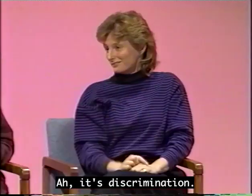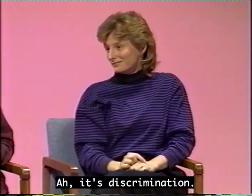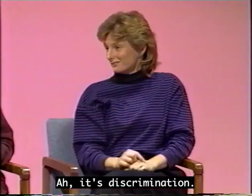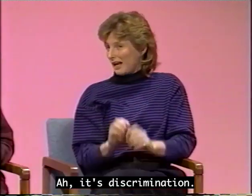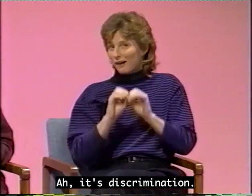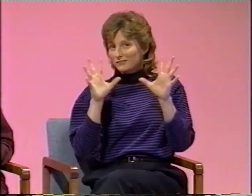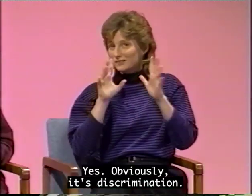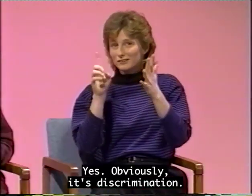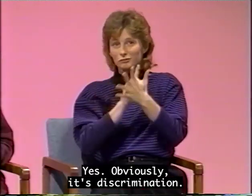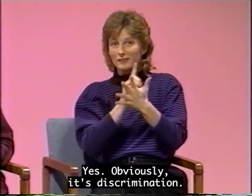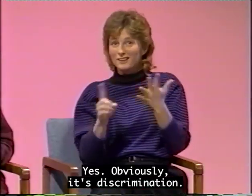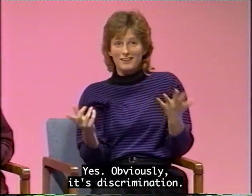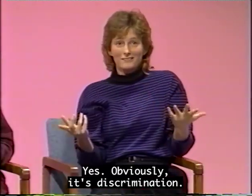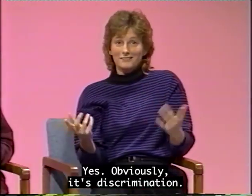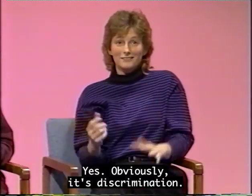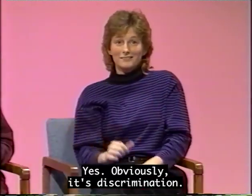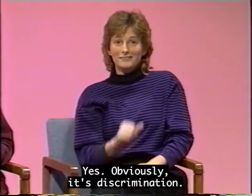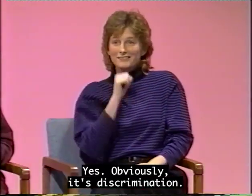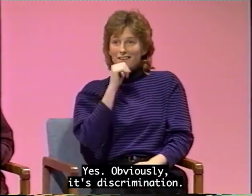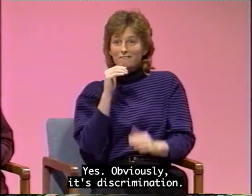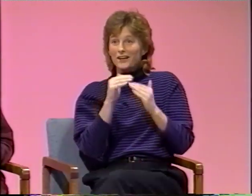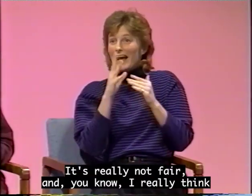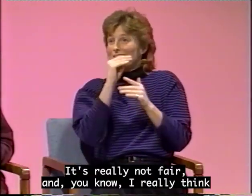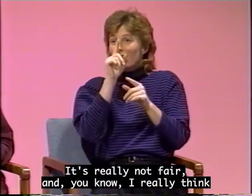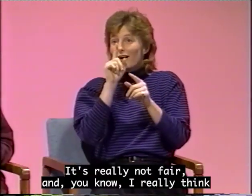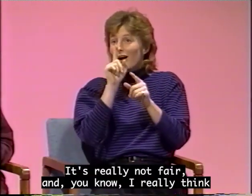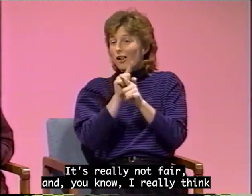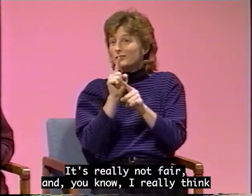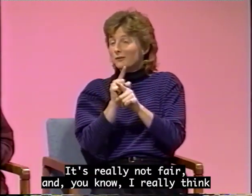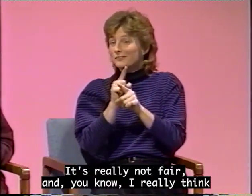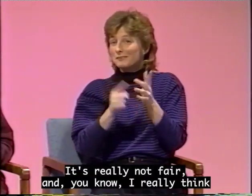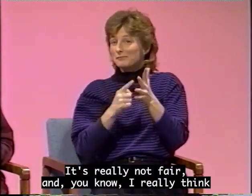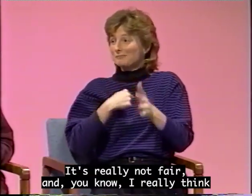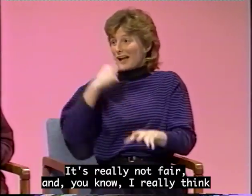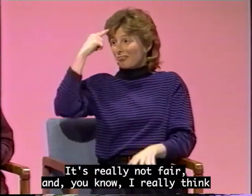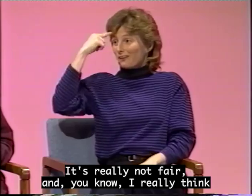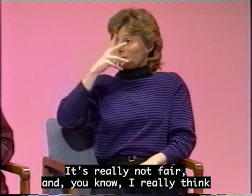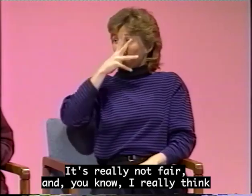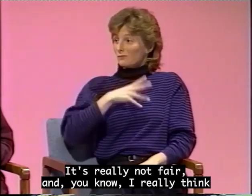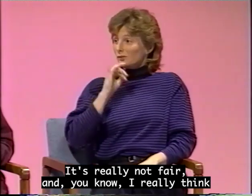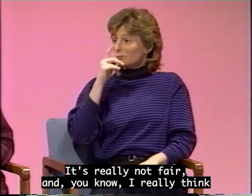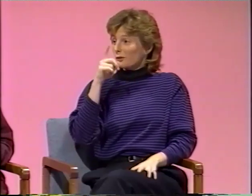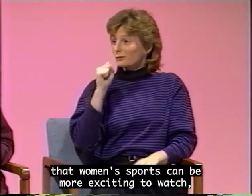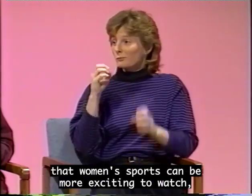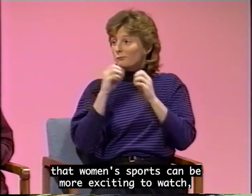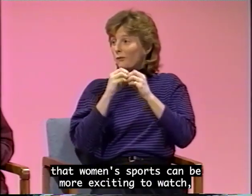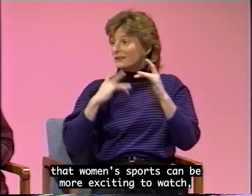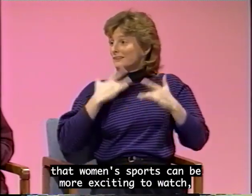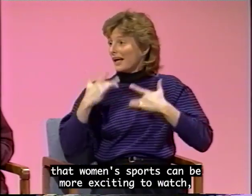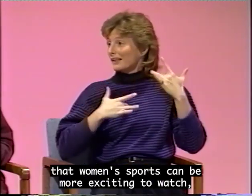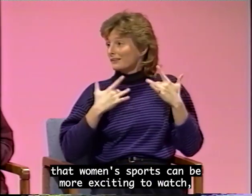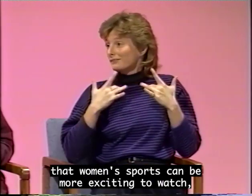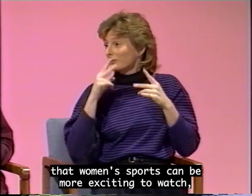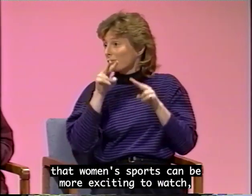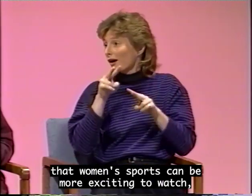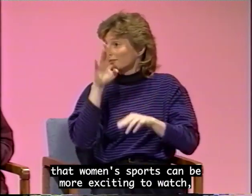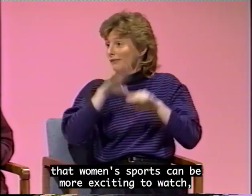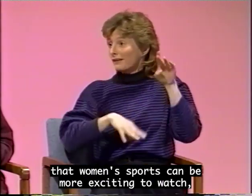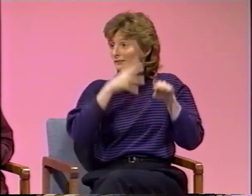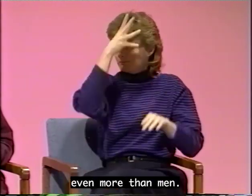discrimination. Yes, obviously it's discrimination. It's really not fair. And I really think that women's sports can be more exciting to watch